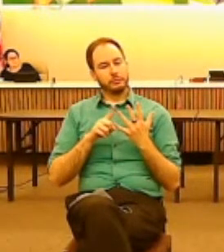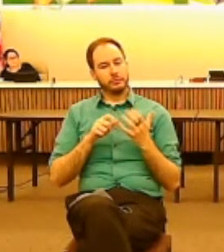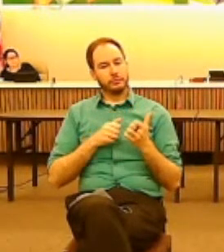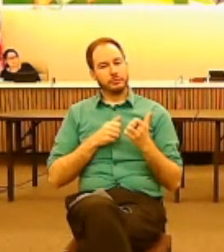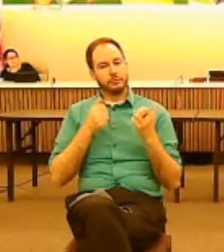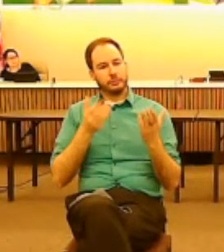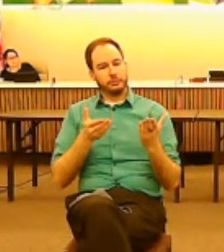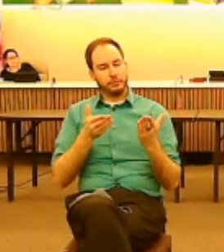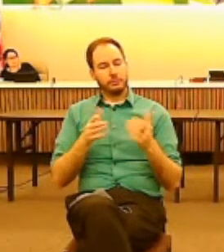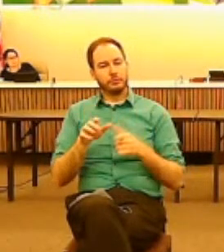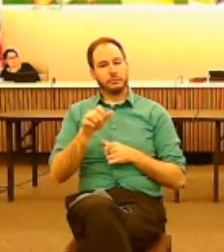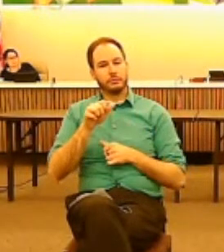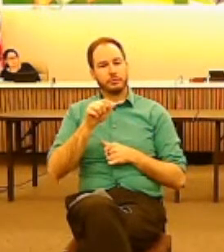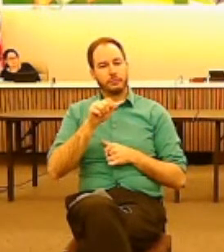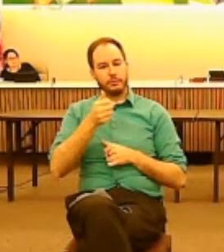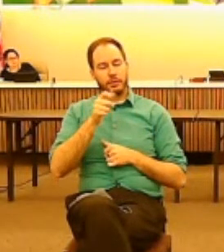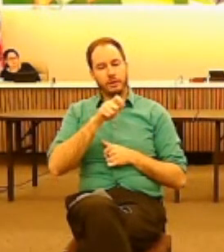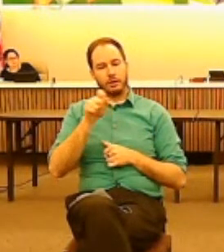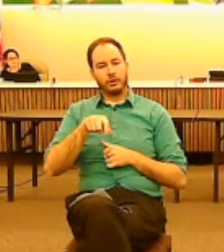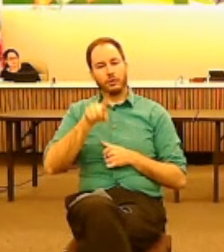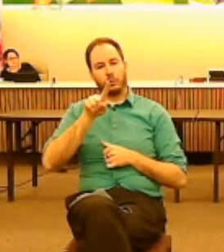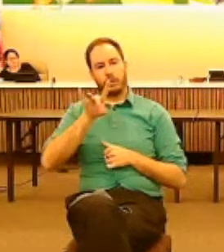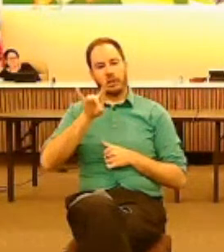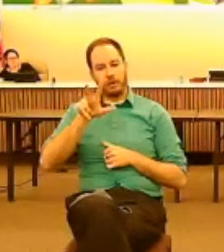board members, I have resolution